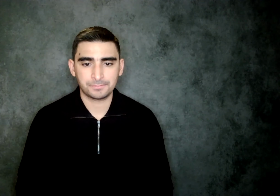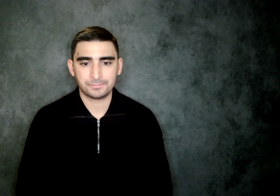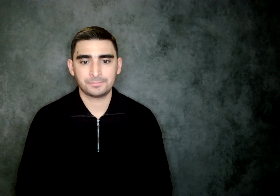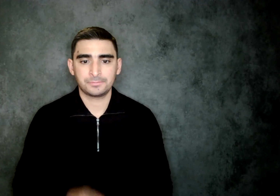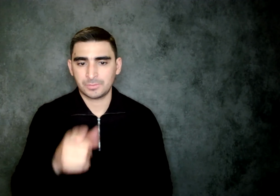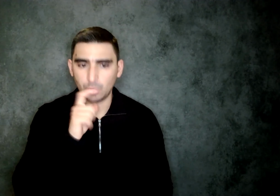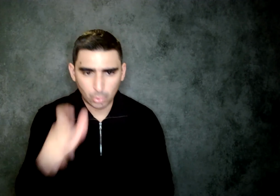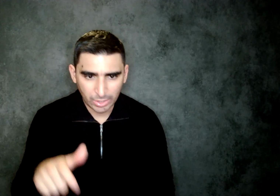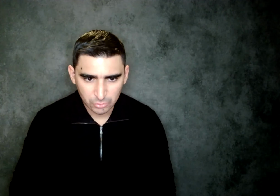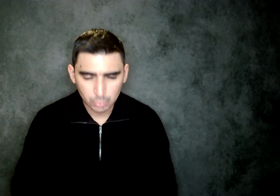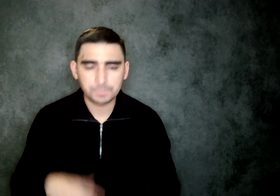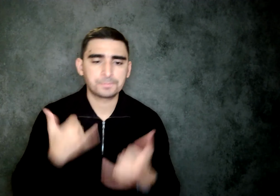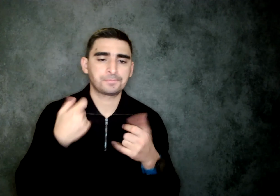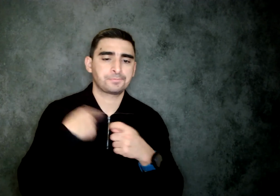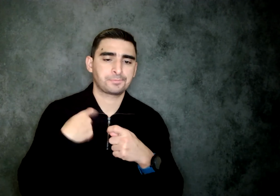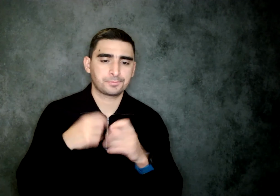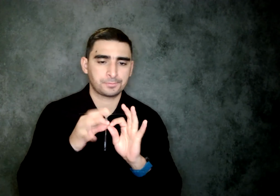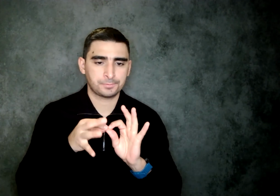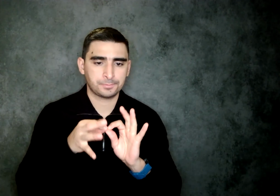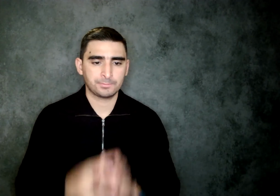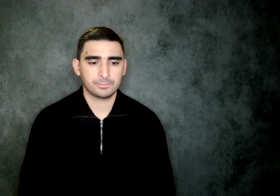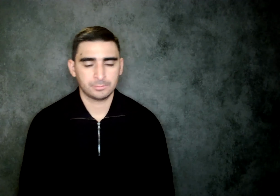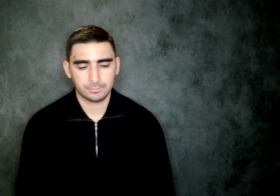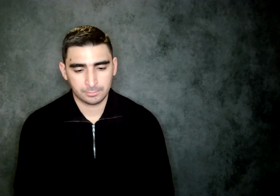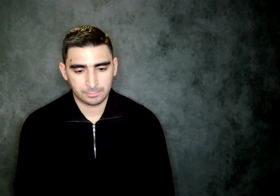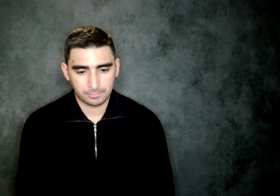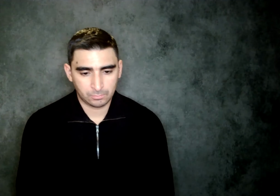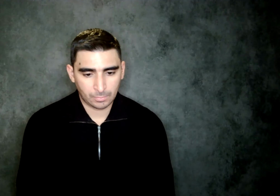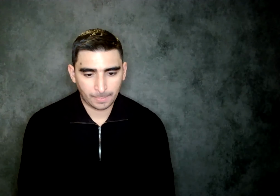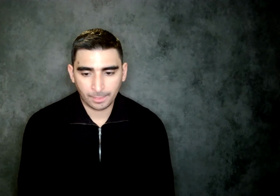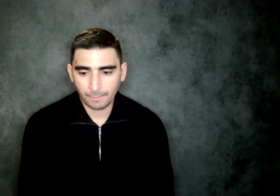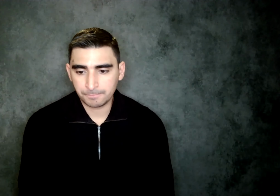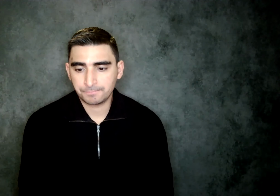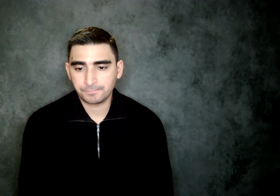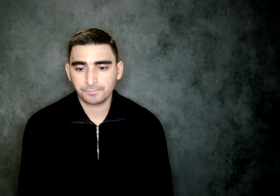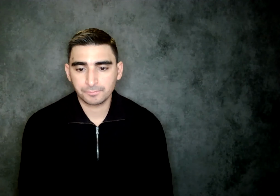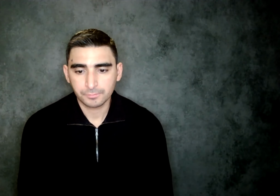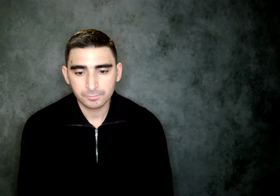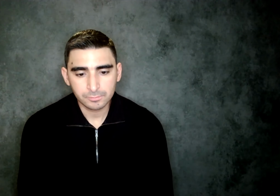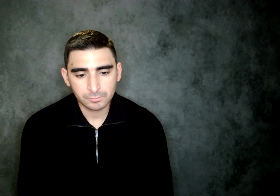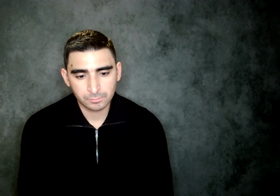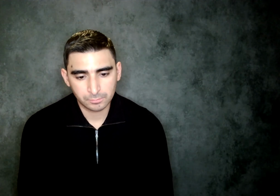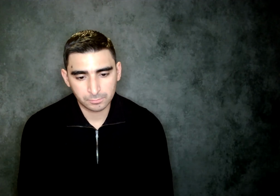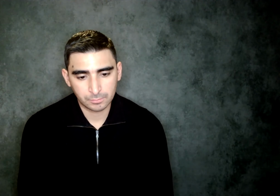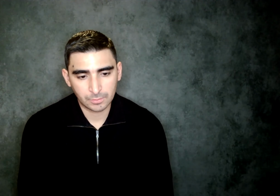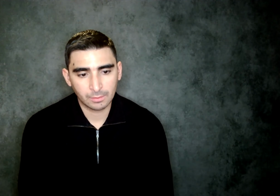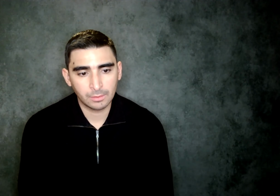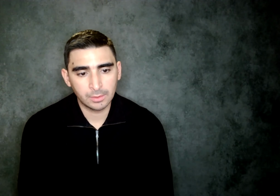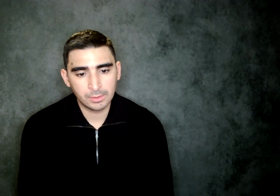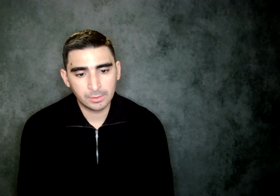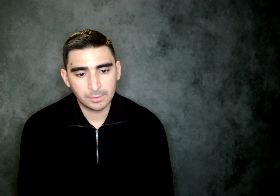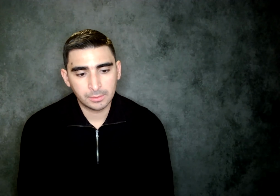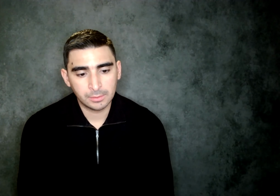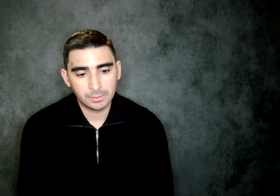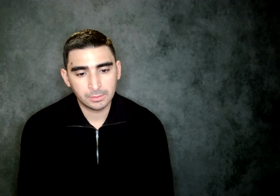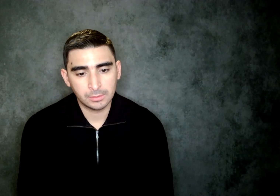una lista y darle prioridad y todo eso, pero pues en realidad, y podríamos hacerlo así, ¿no? Lo hacemos